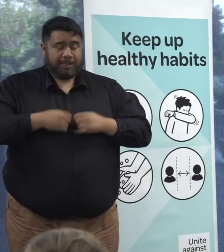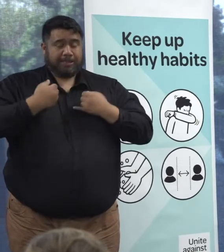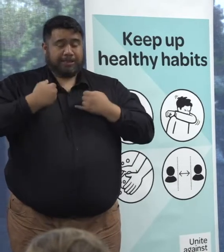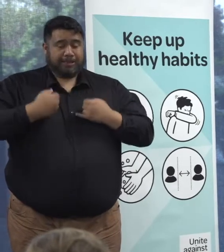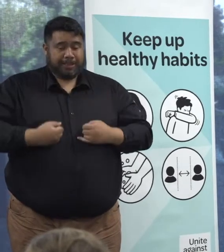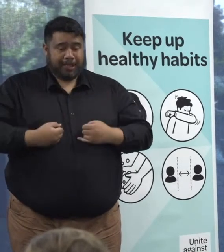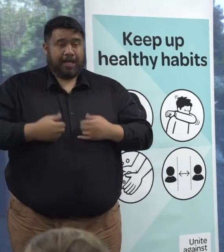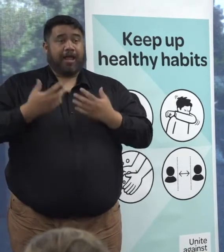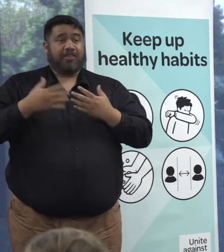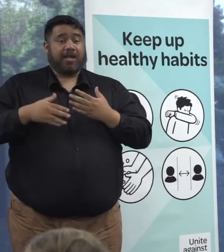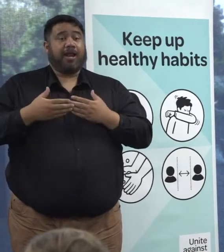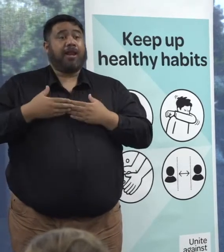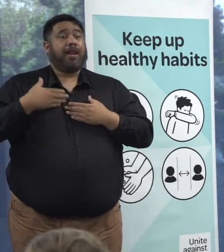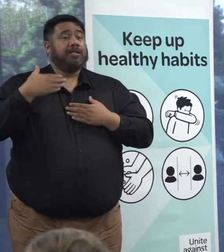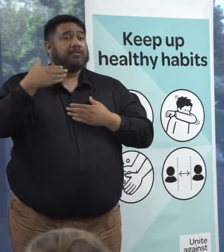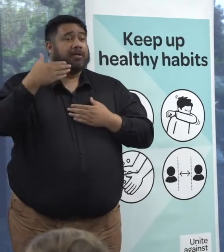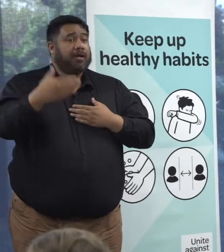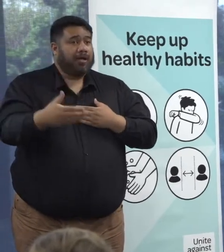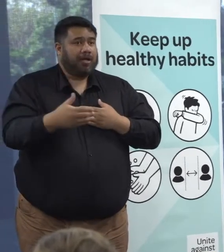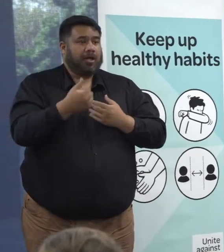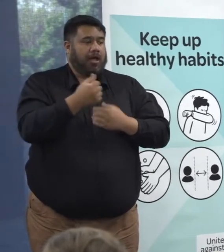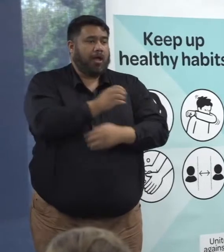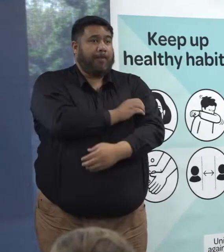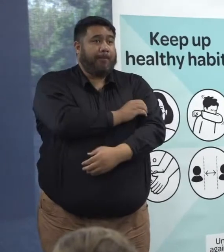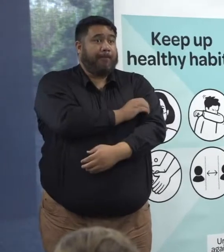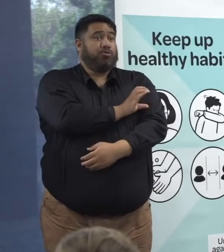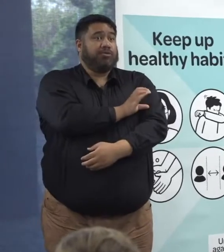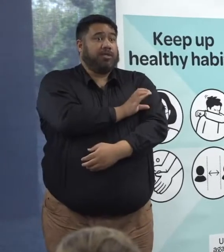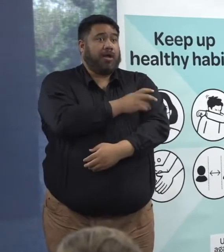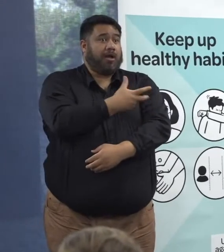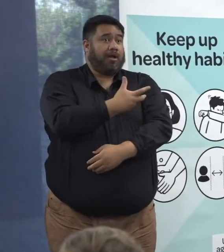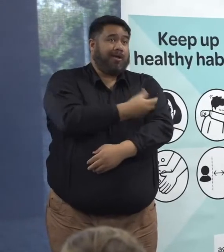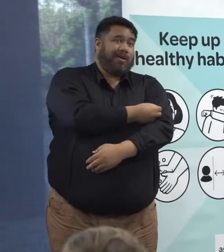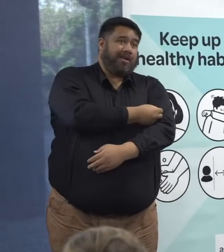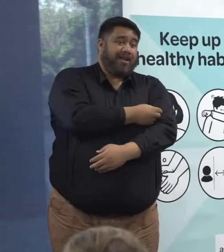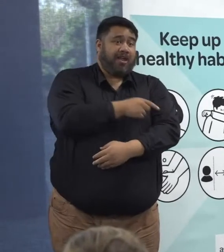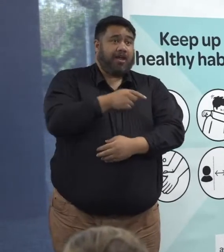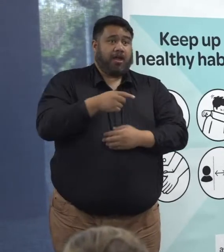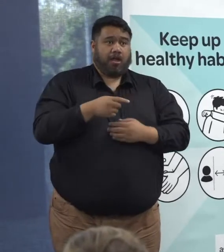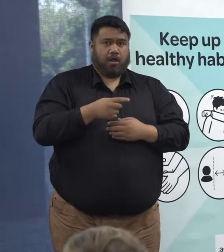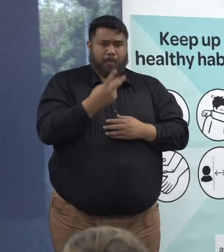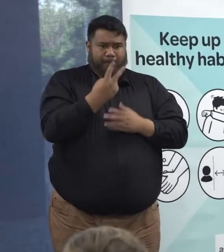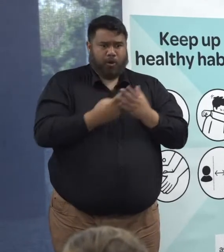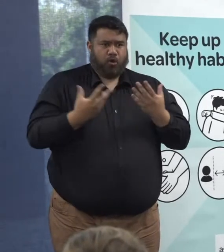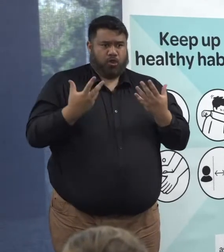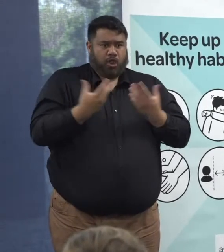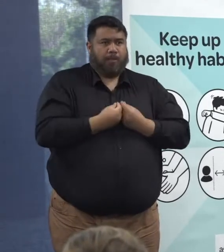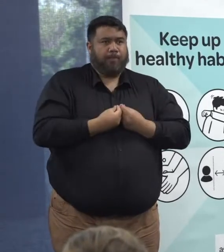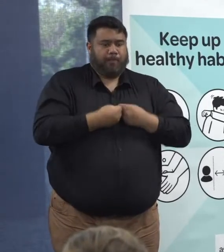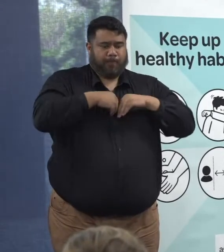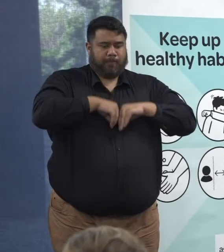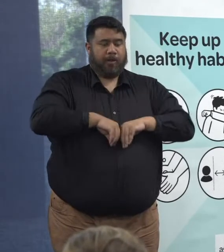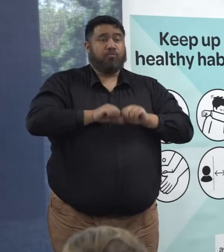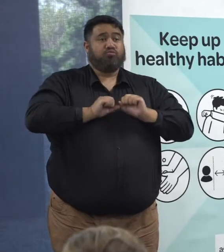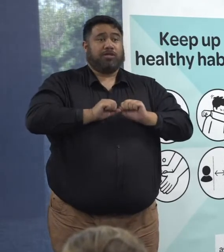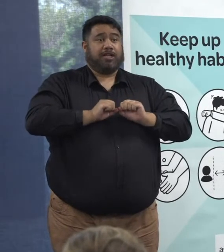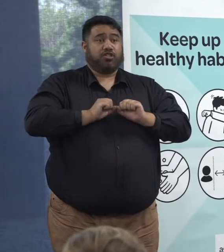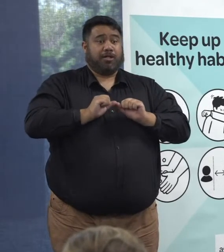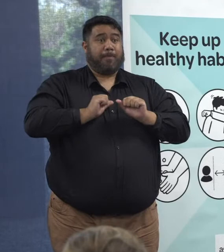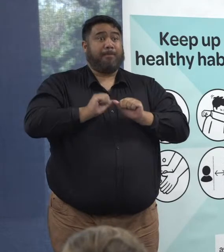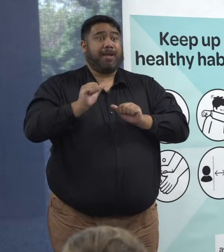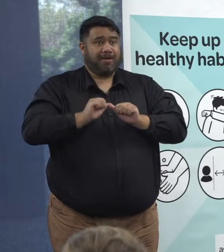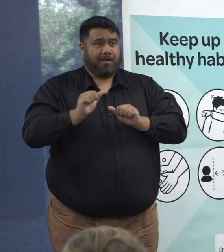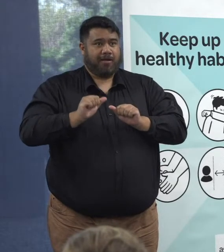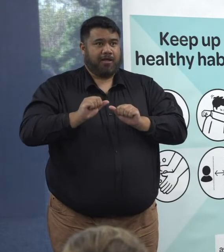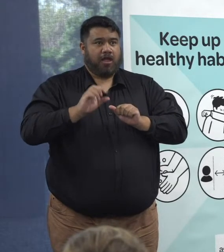go on and have a booster dose after a delay, that affords a much higher level of protection than just the protection